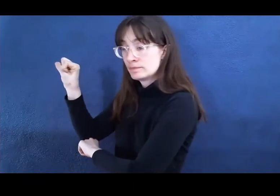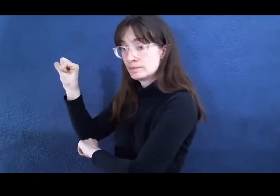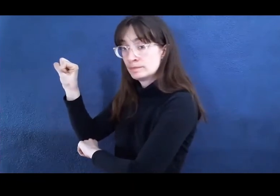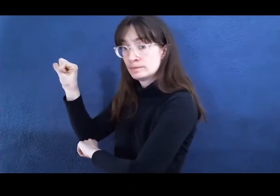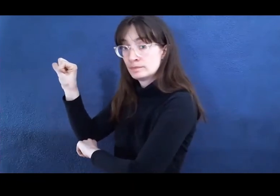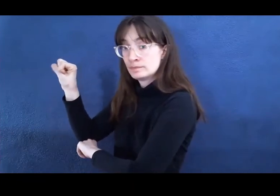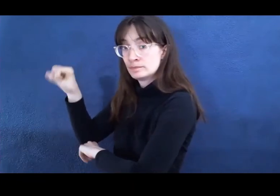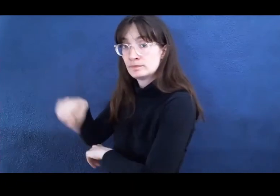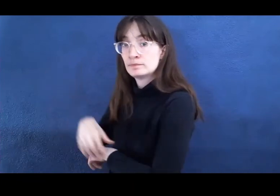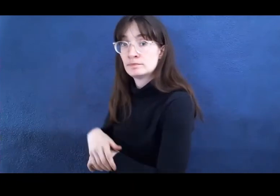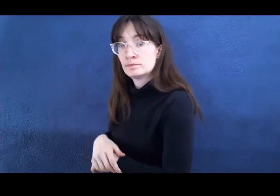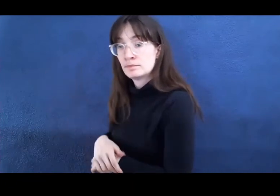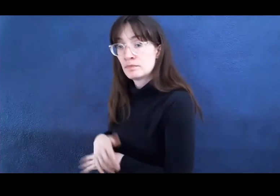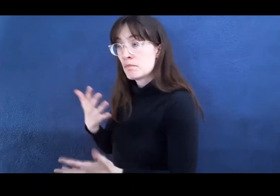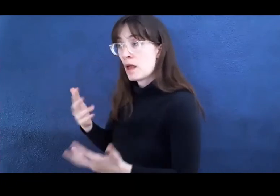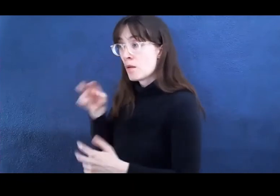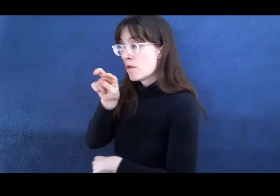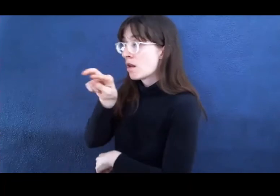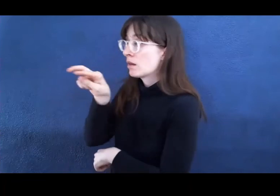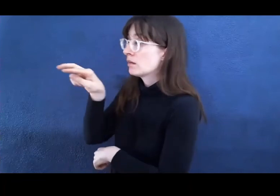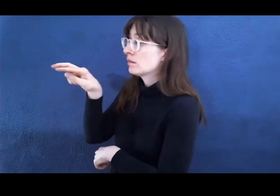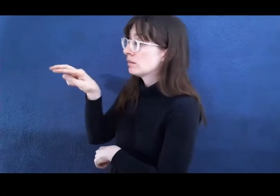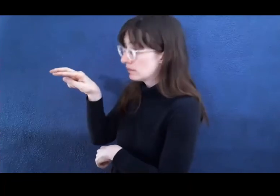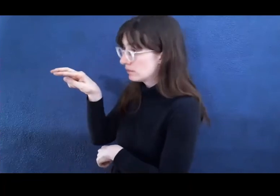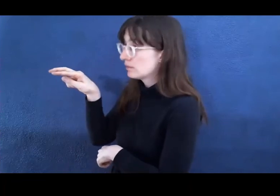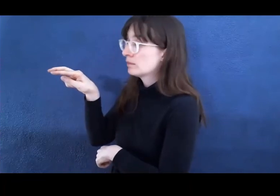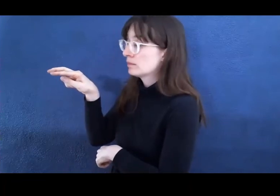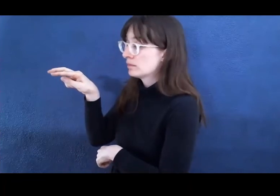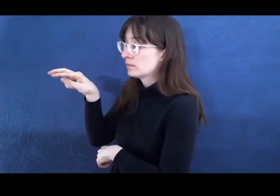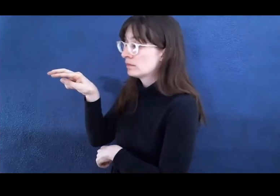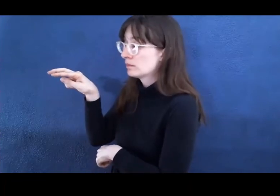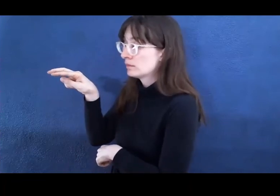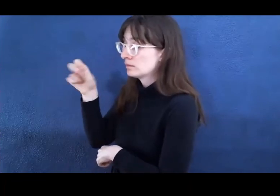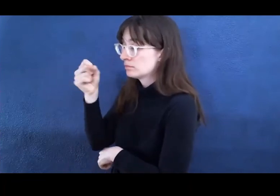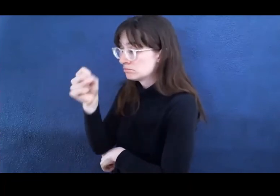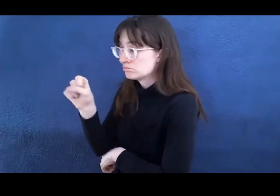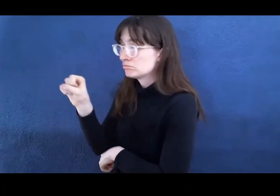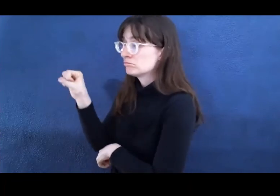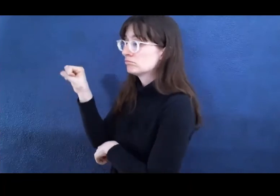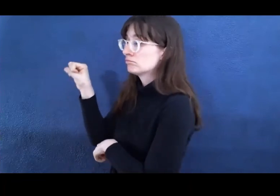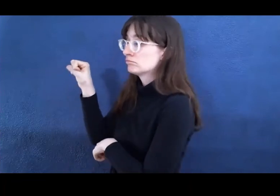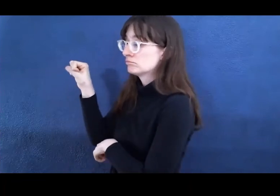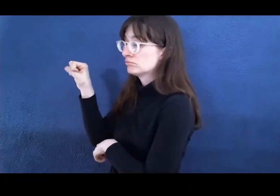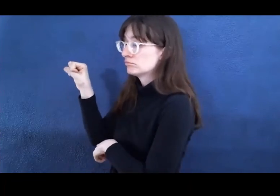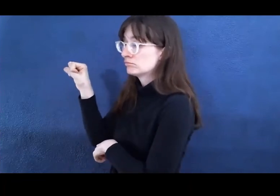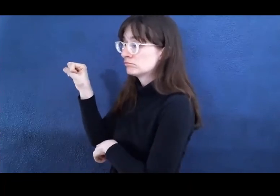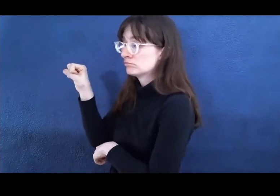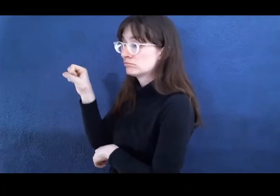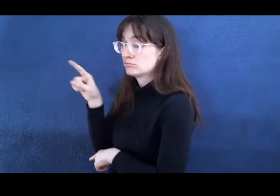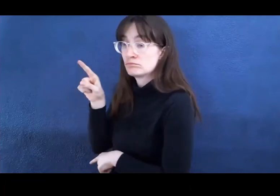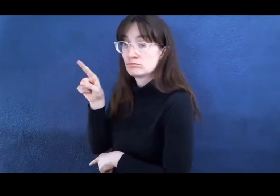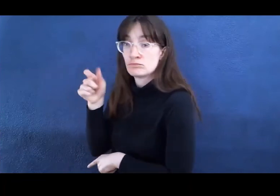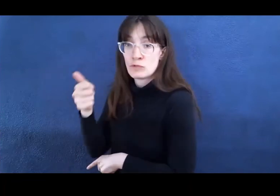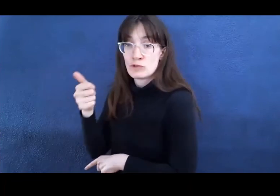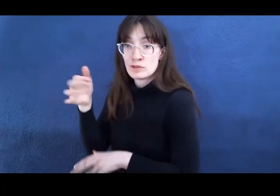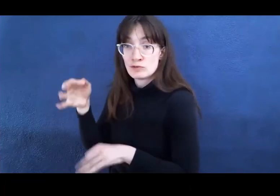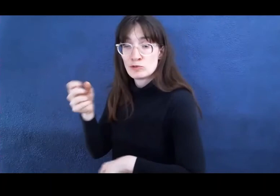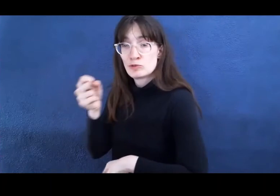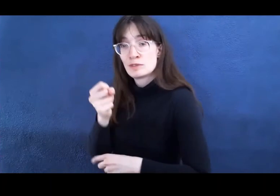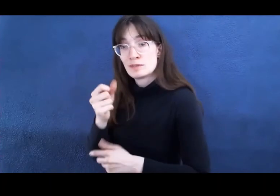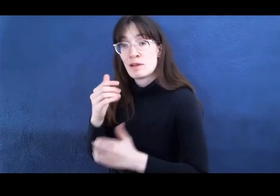to turn, maybe look in the other direction. You may choose how far you're turning